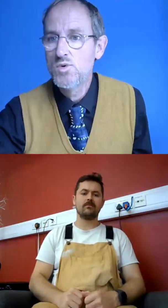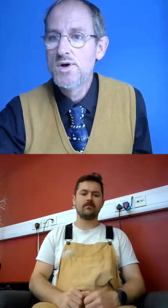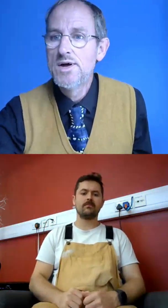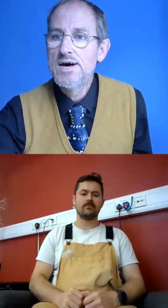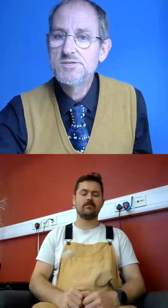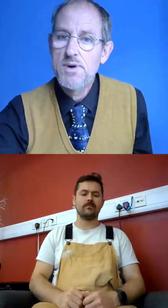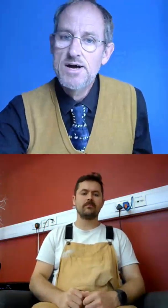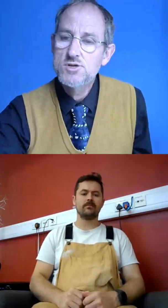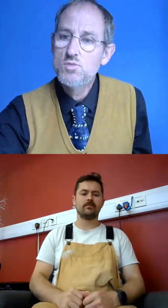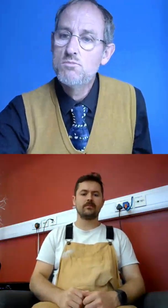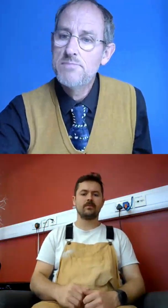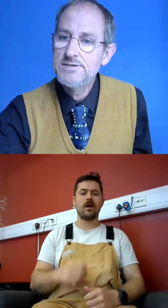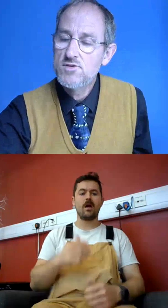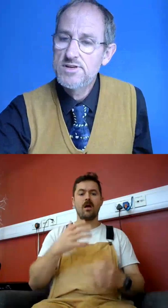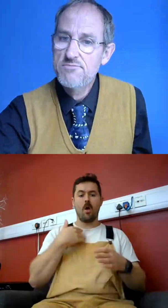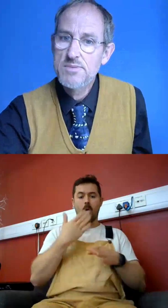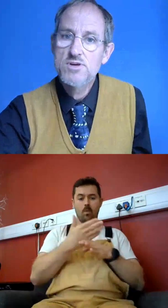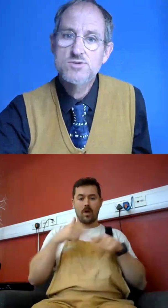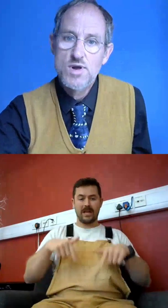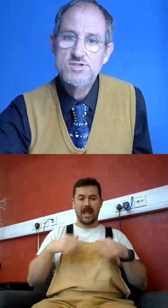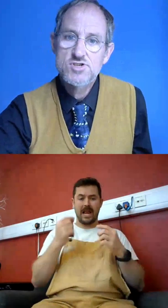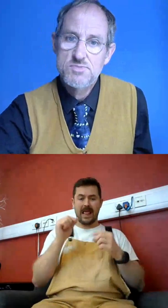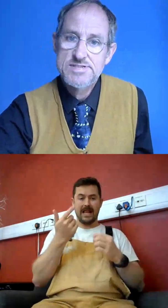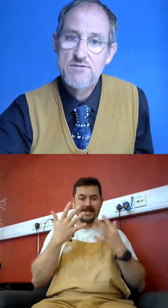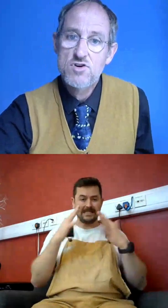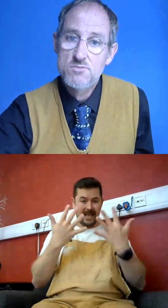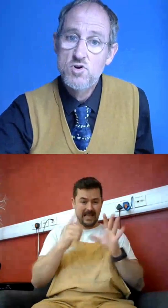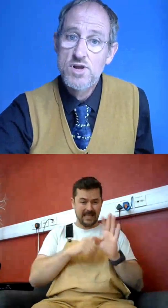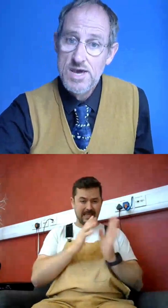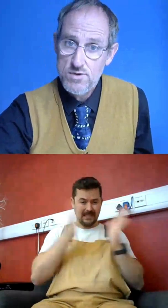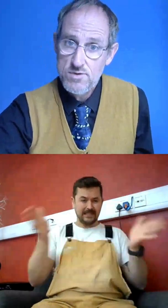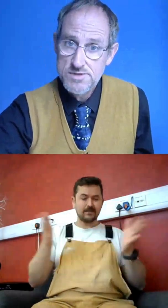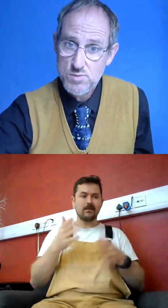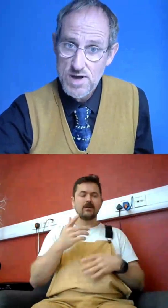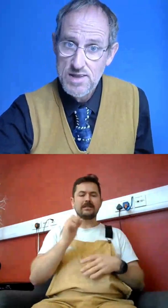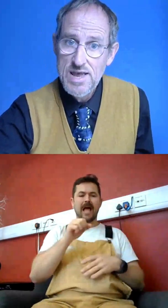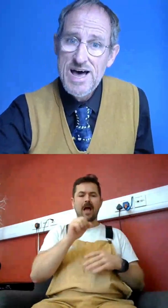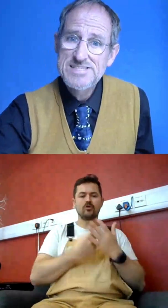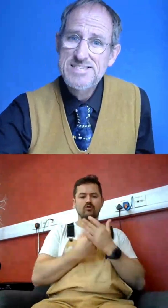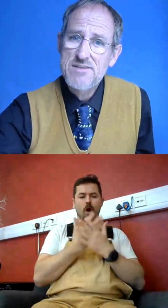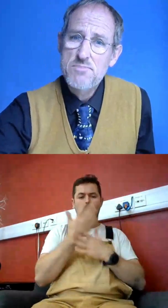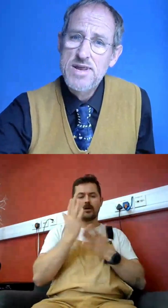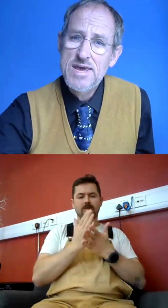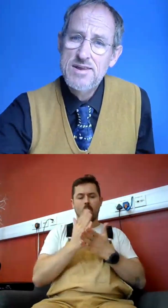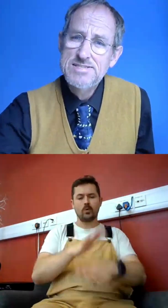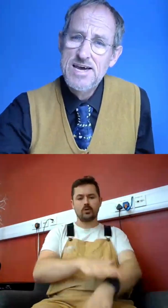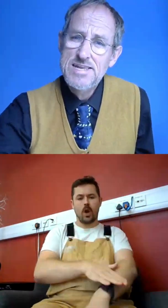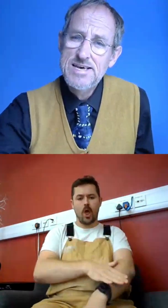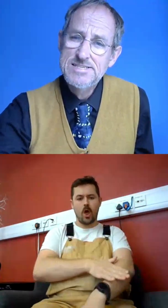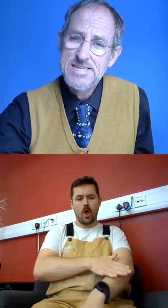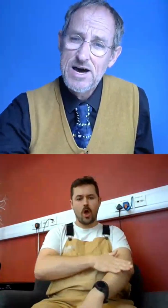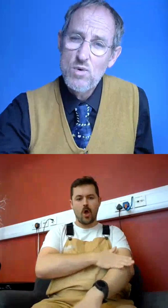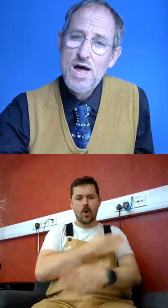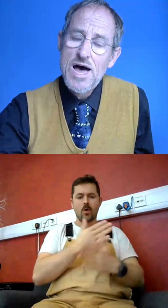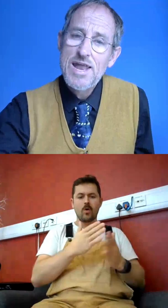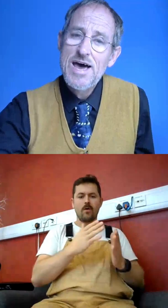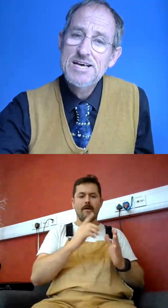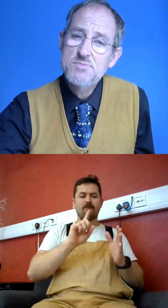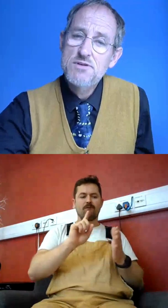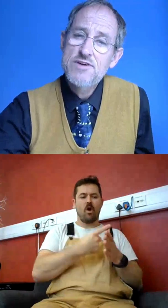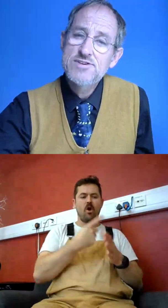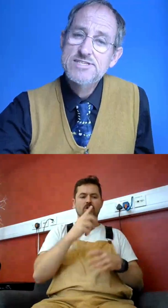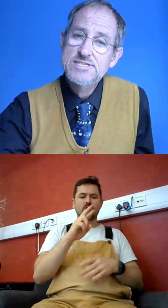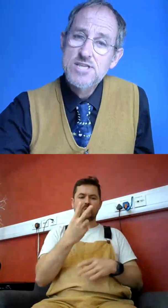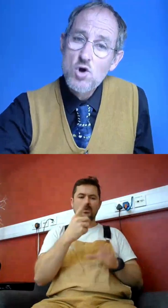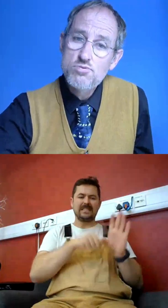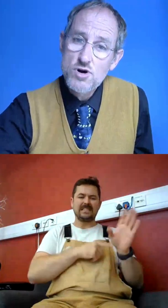as well to aspire to meet other deaf people as well as just myself and communicate with them as well. As I said, I've been here nearly 10 years now, and